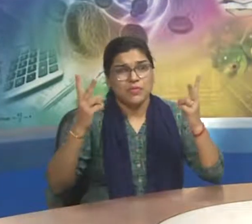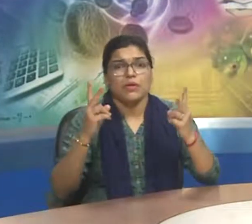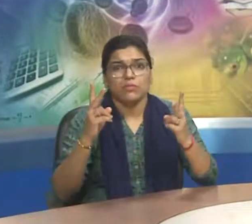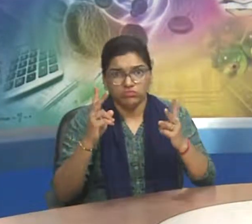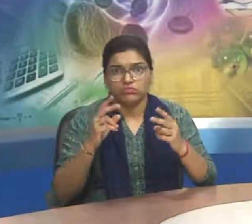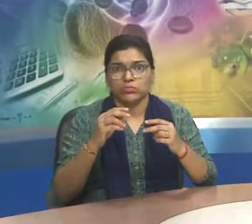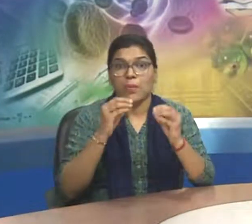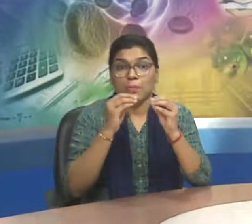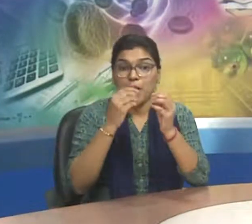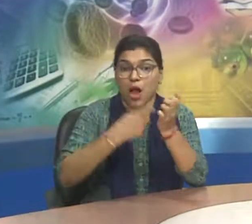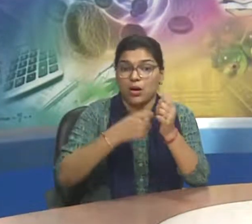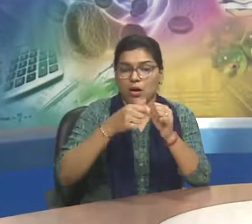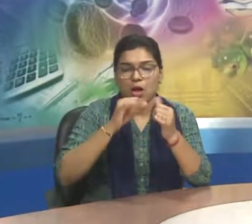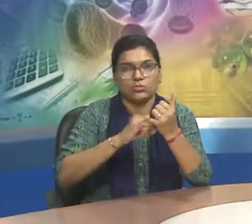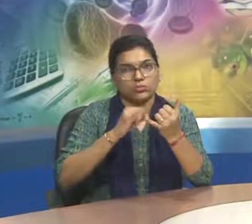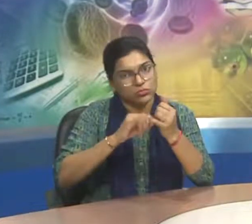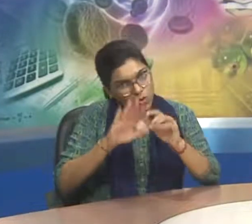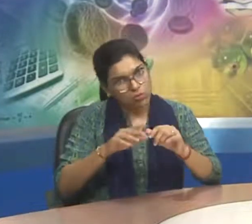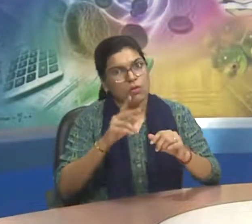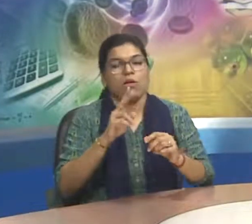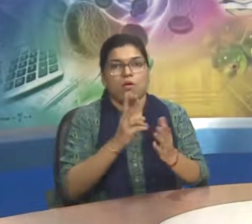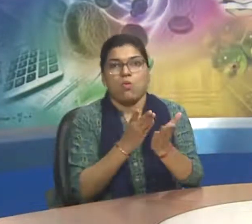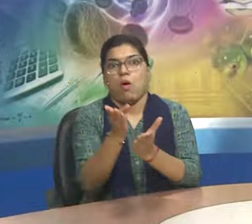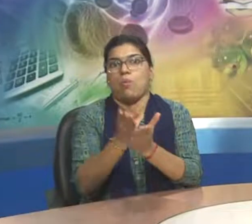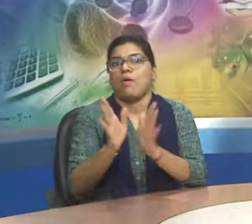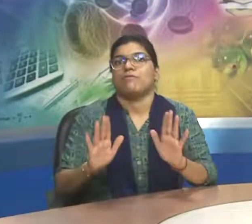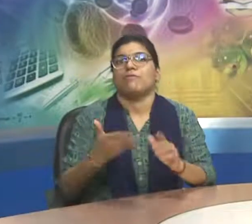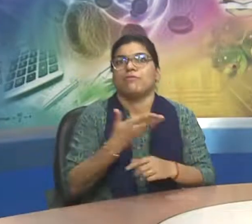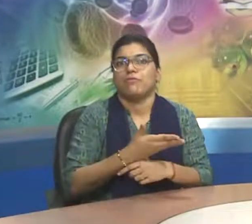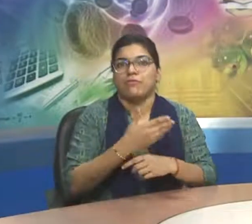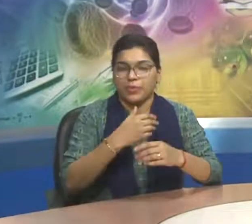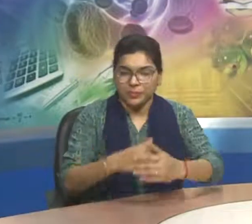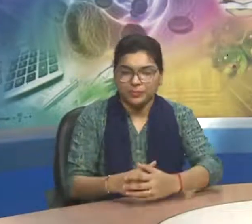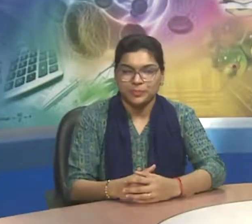lot of things which are made from copper.